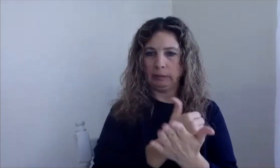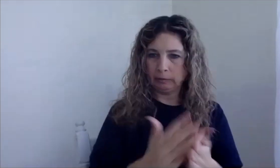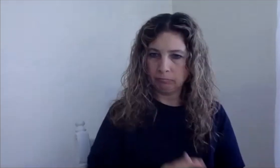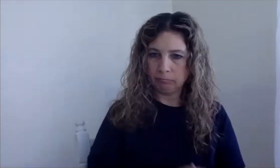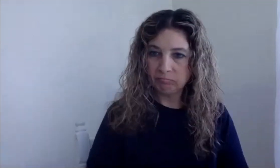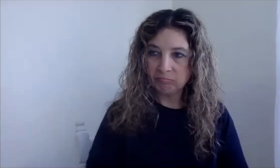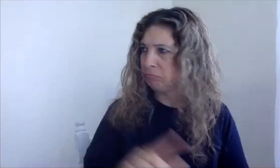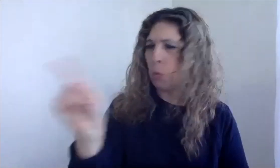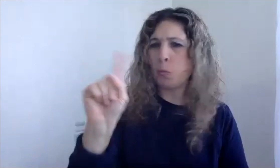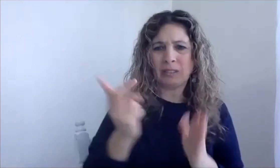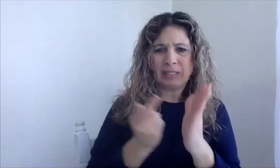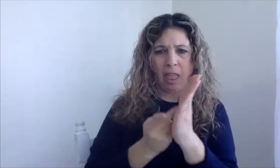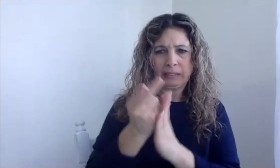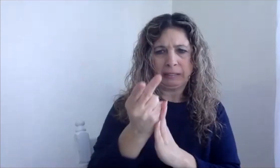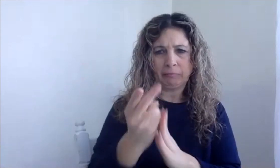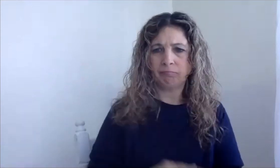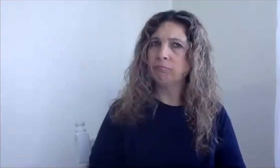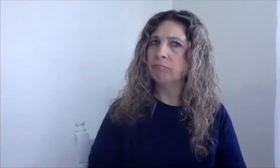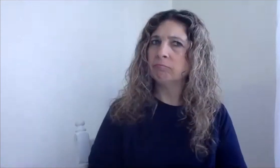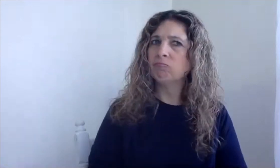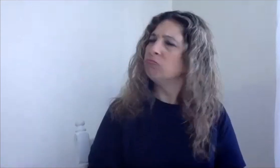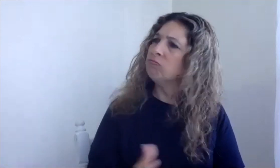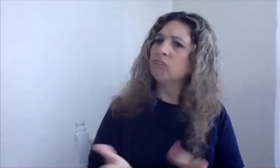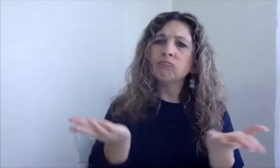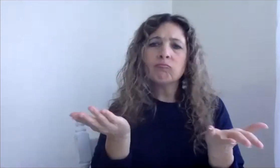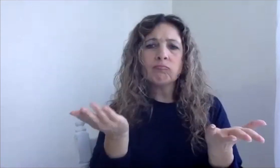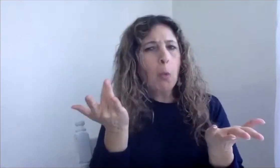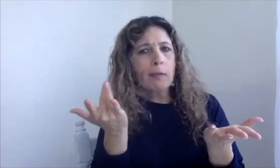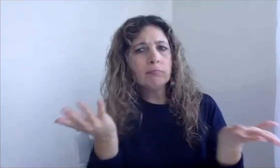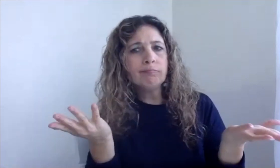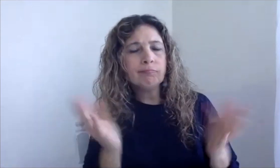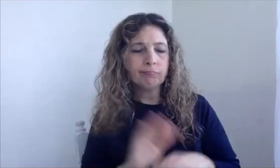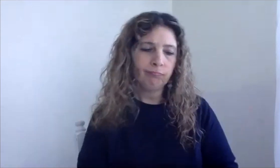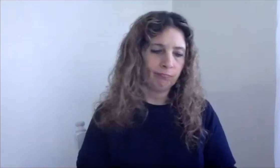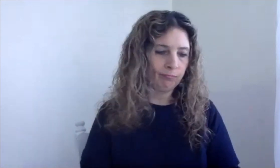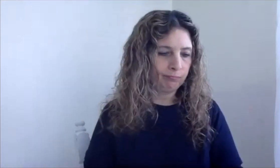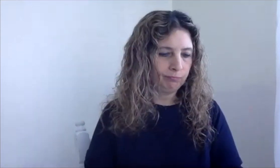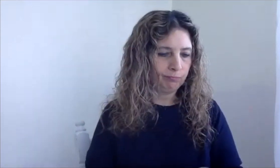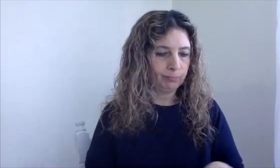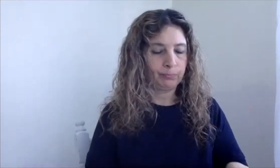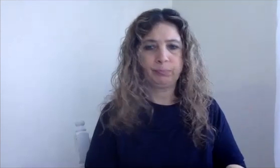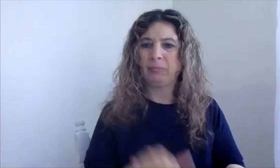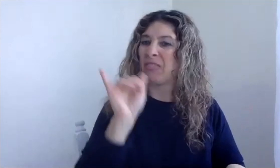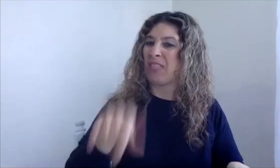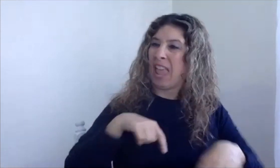So we call that transparency? Where's the honesty in this communication? Why are we being treated this